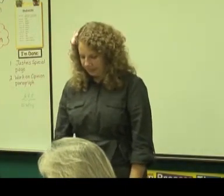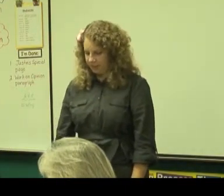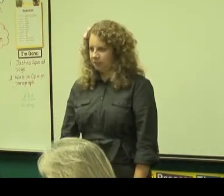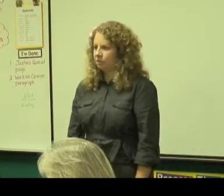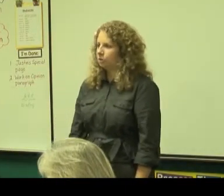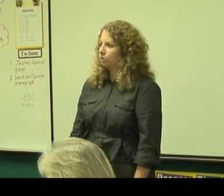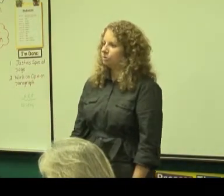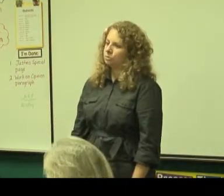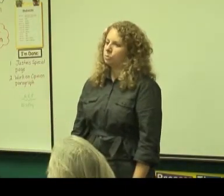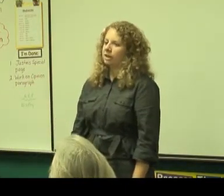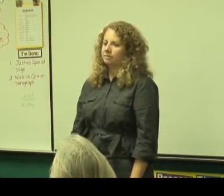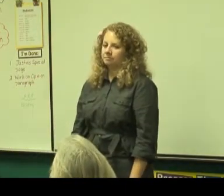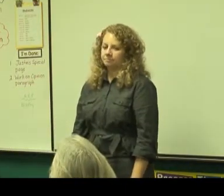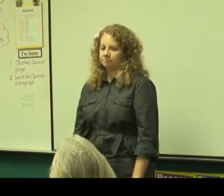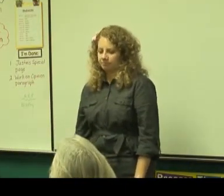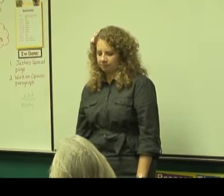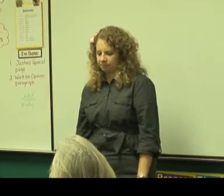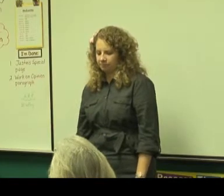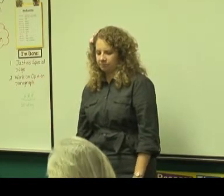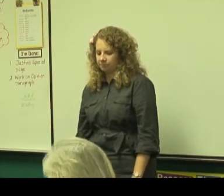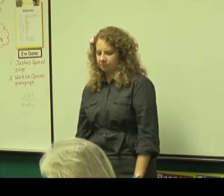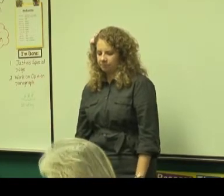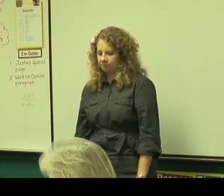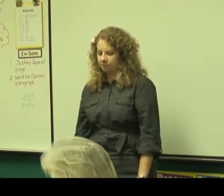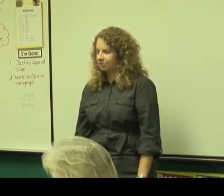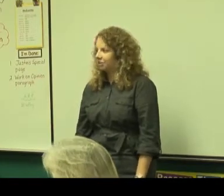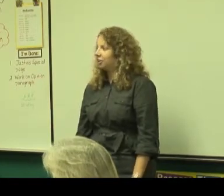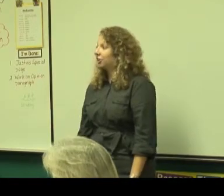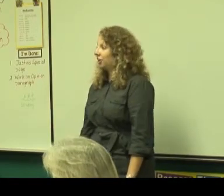Okay, lose what? Weight.